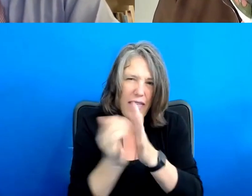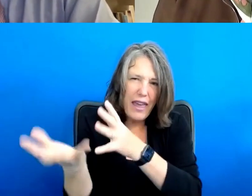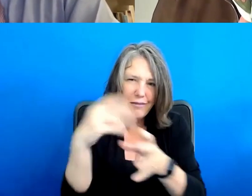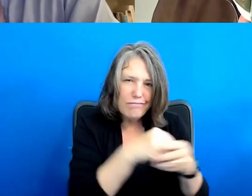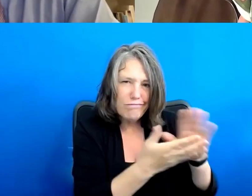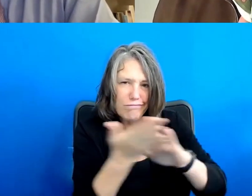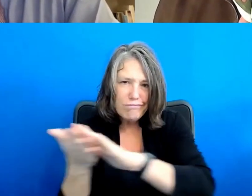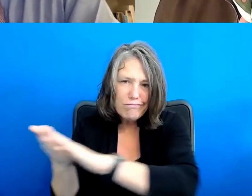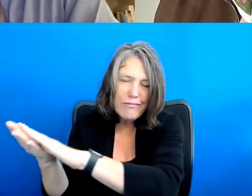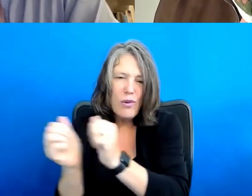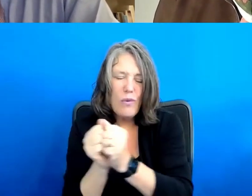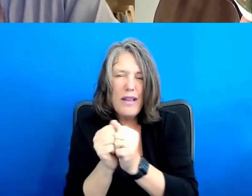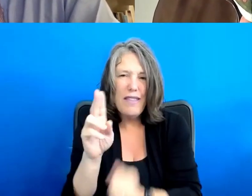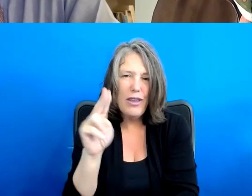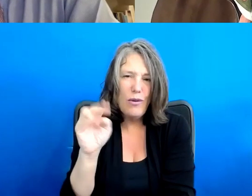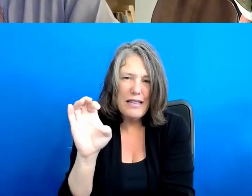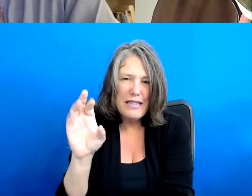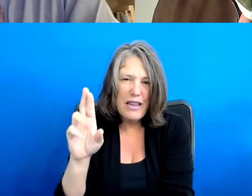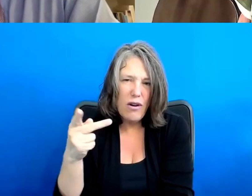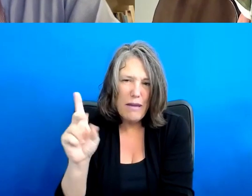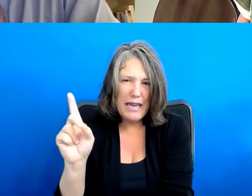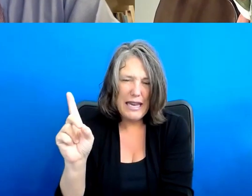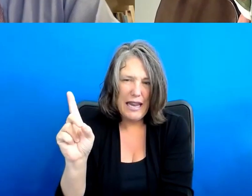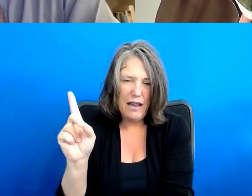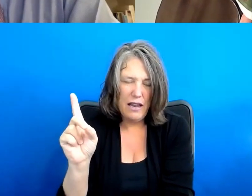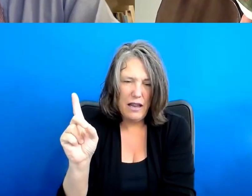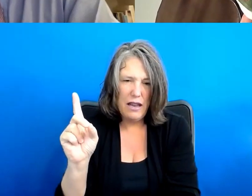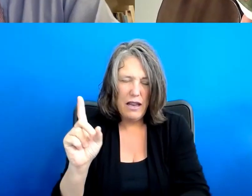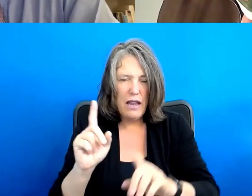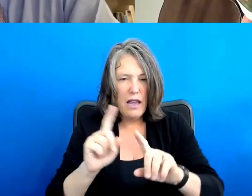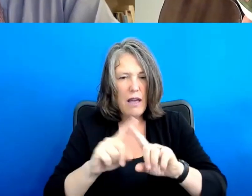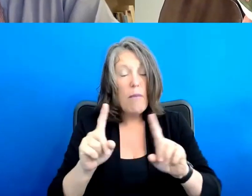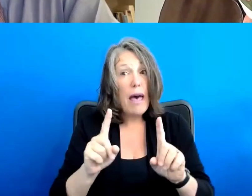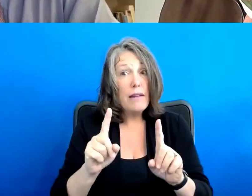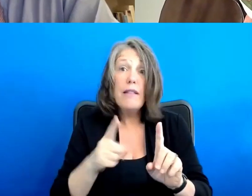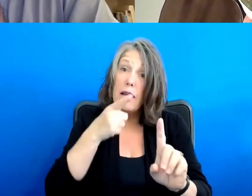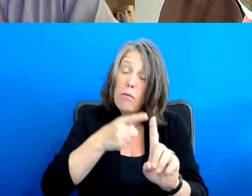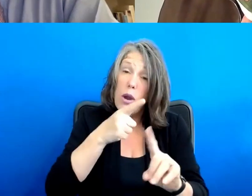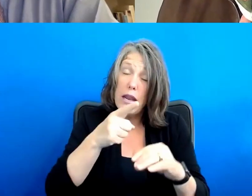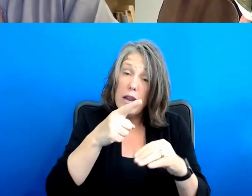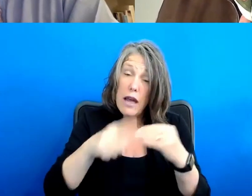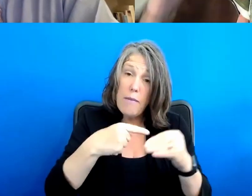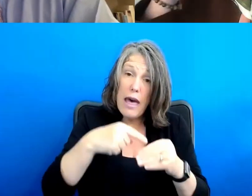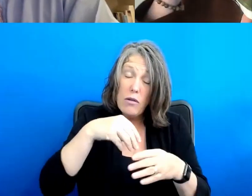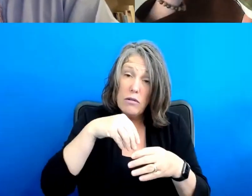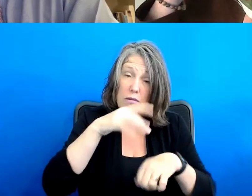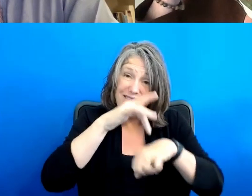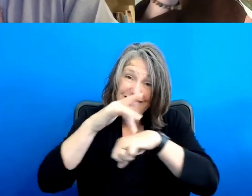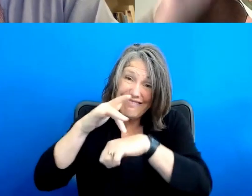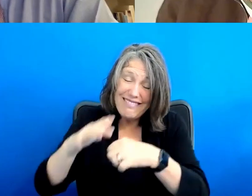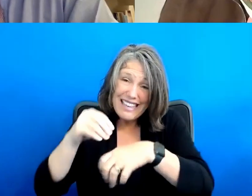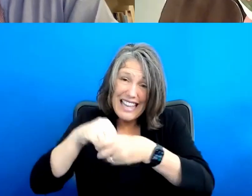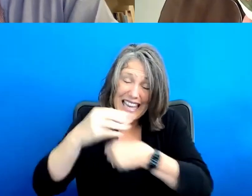alongside the UN CRPD. The point about in-country trips is not necessarily